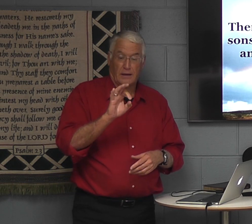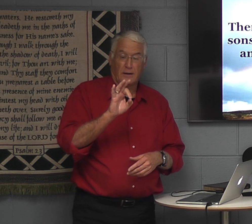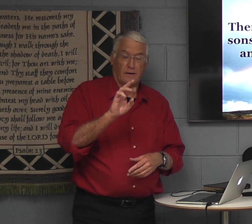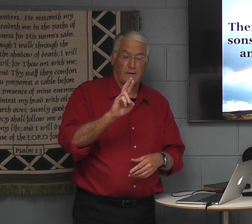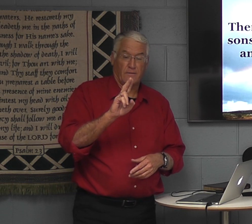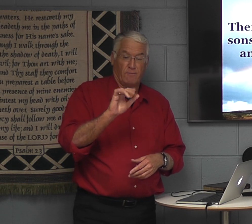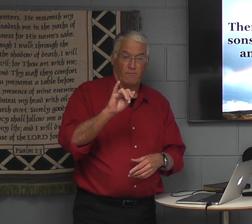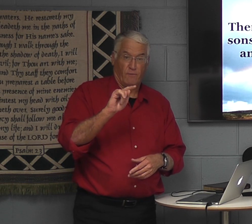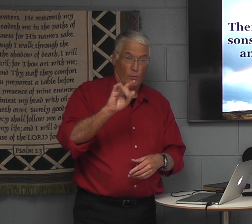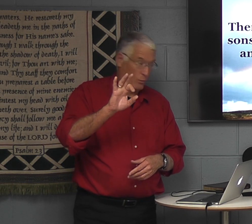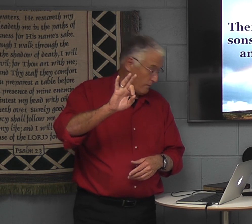to be fruitful